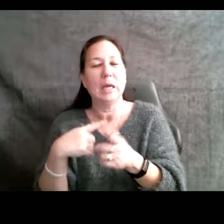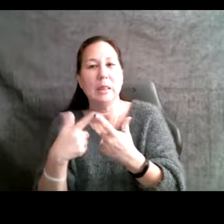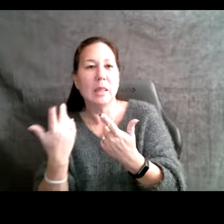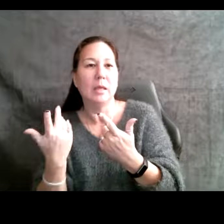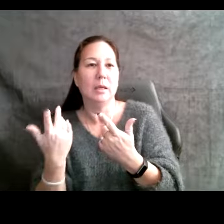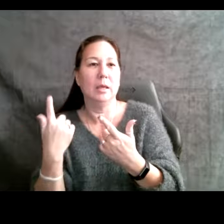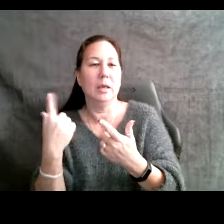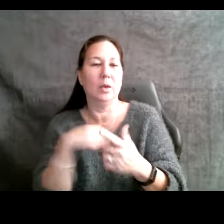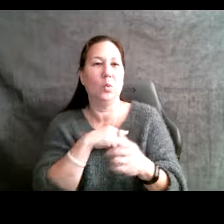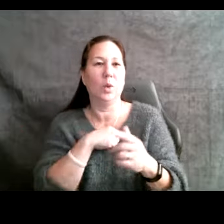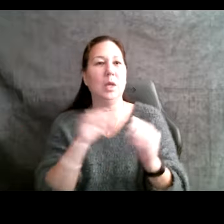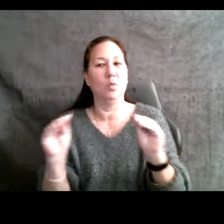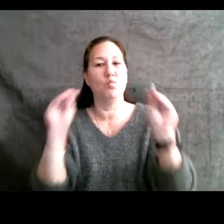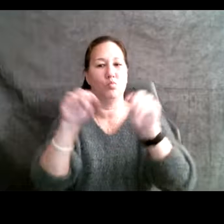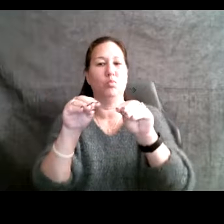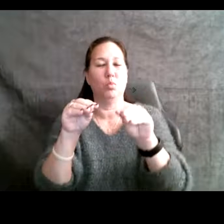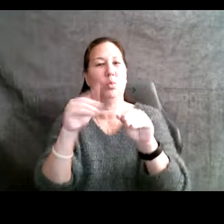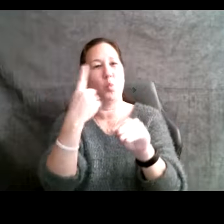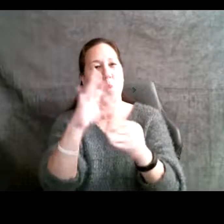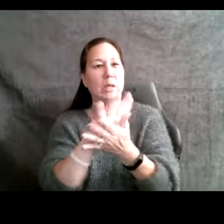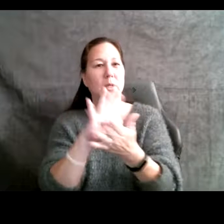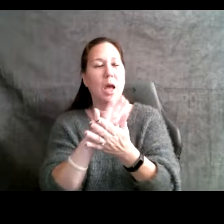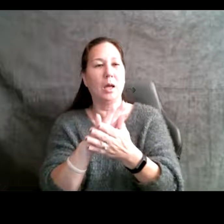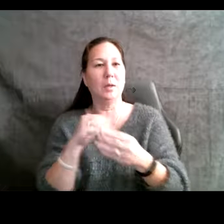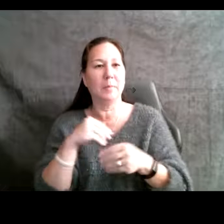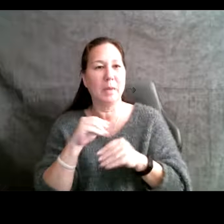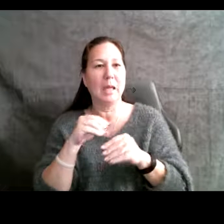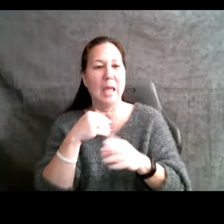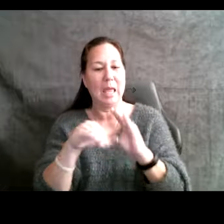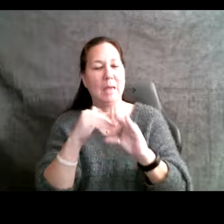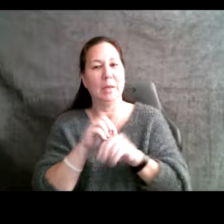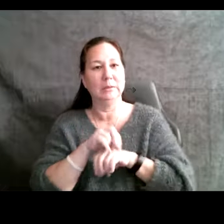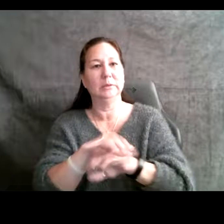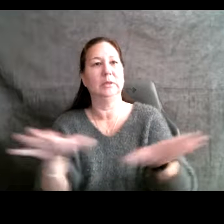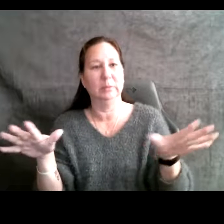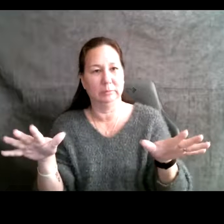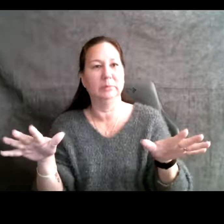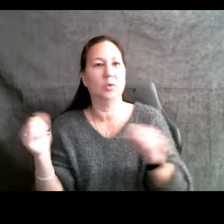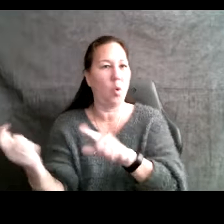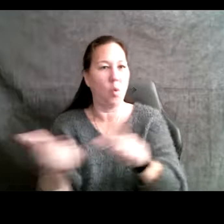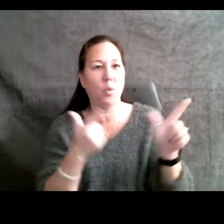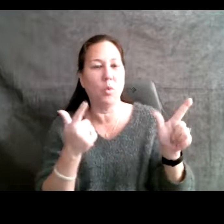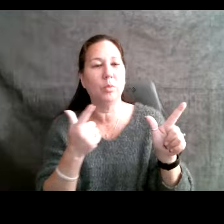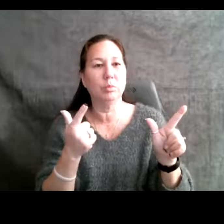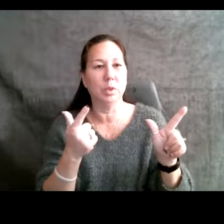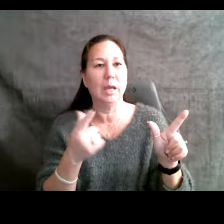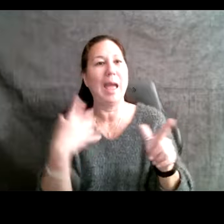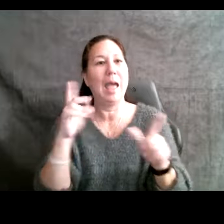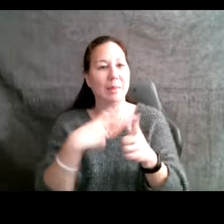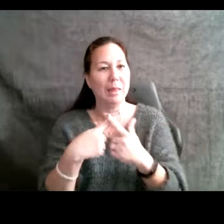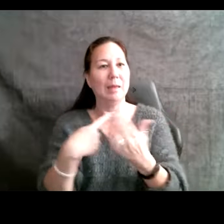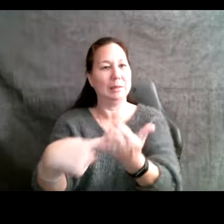out, as we're going to talk specifically about these issues as the strategy deals with them. That may